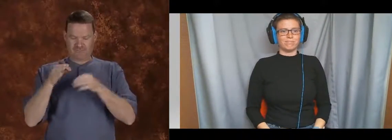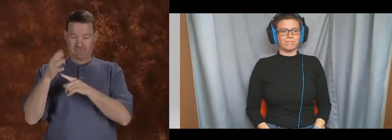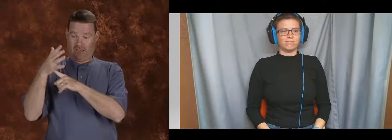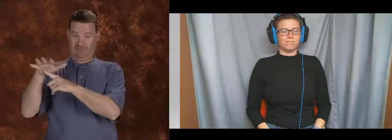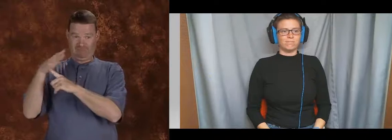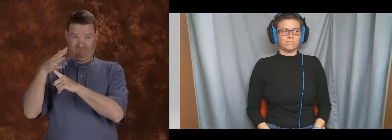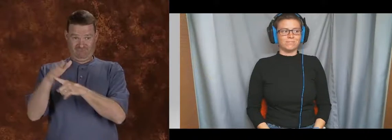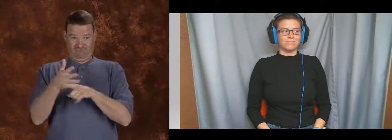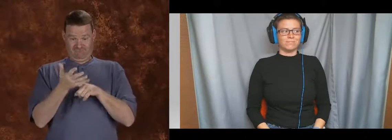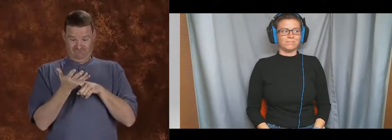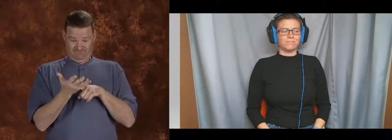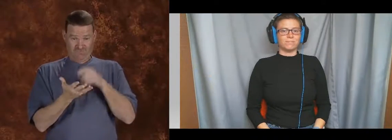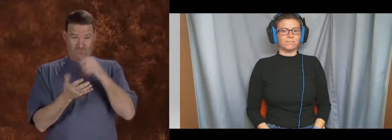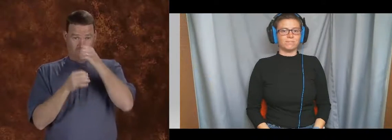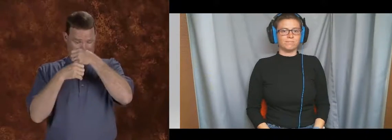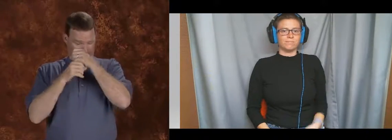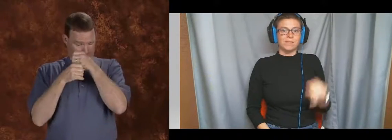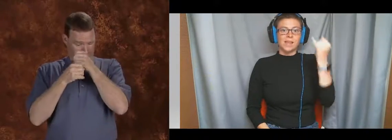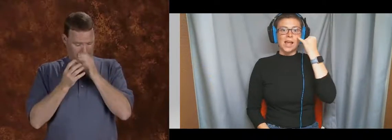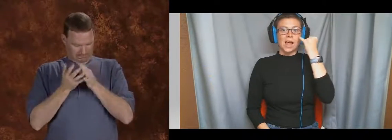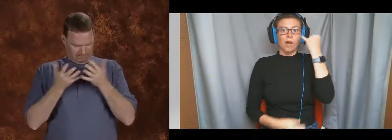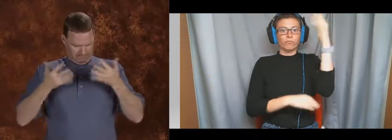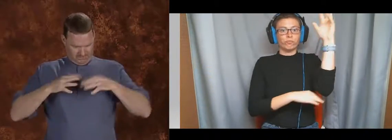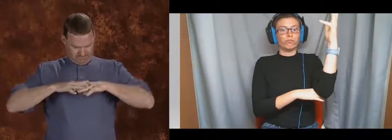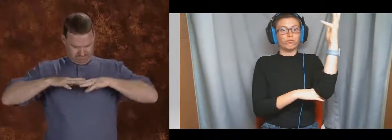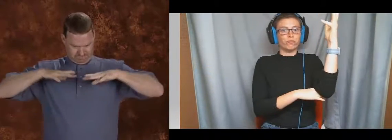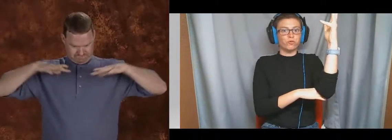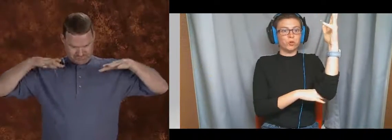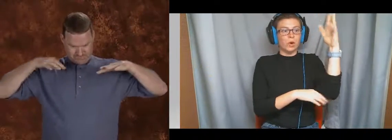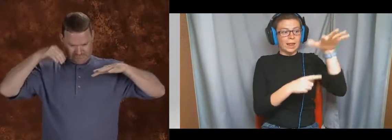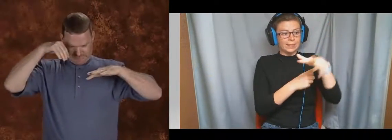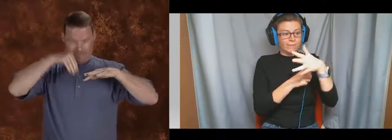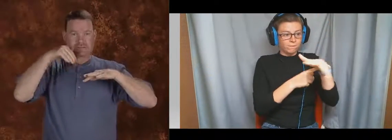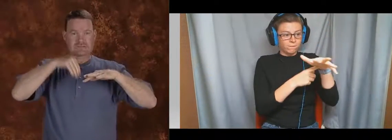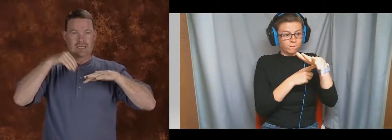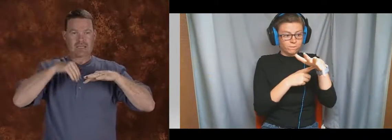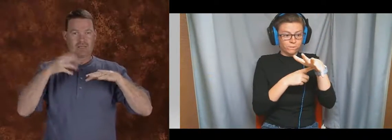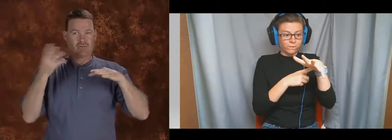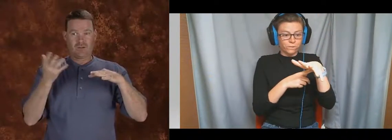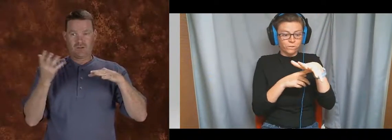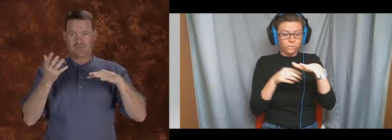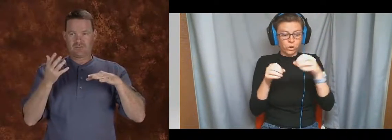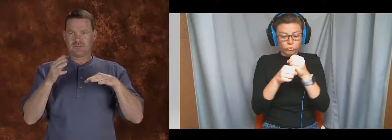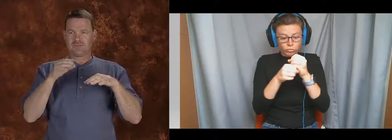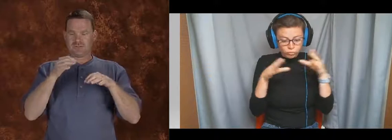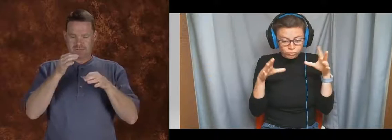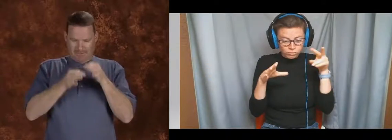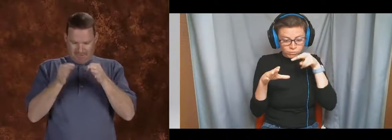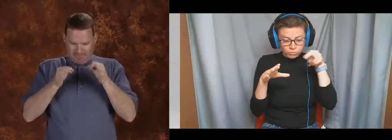If you were to look closely at a leaf, you would see very small cells.